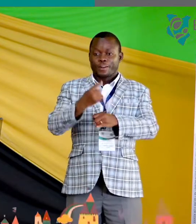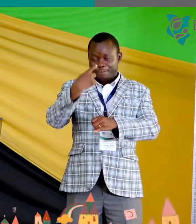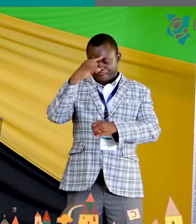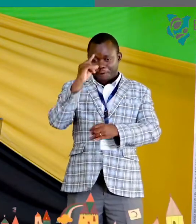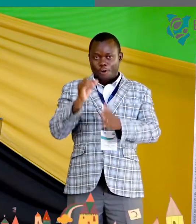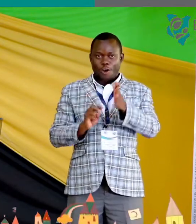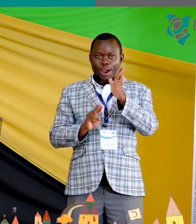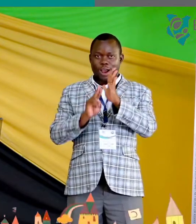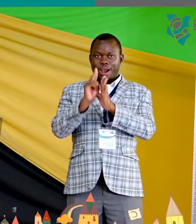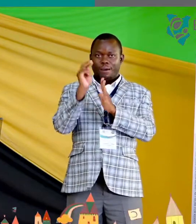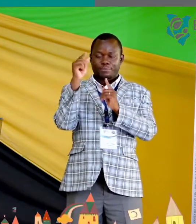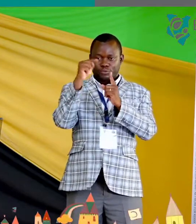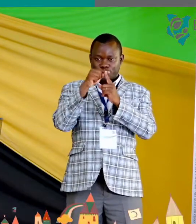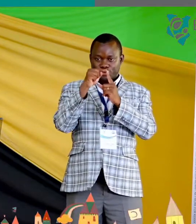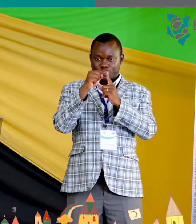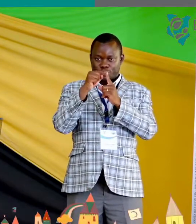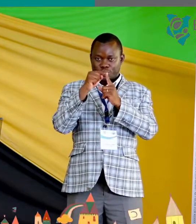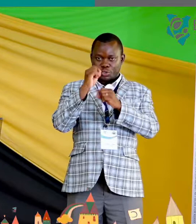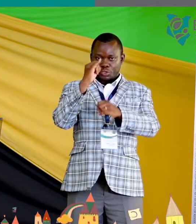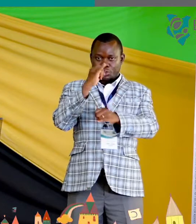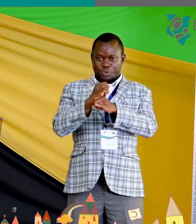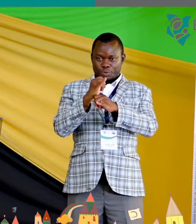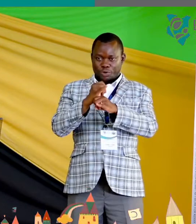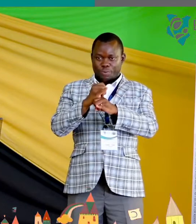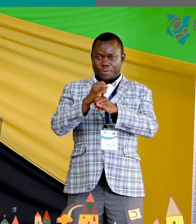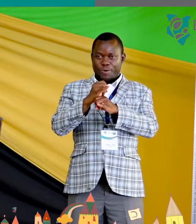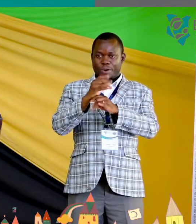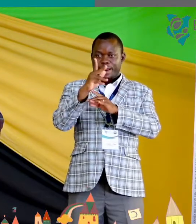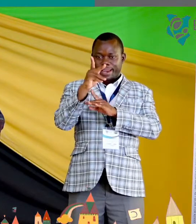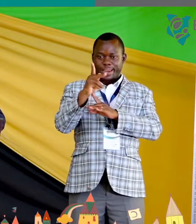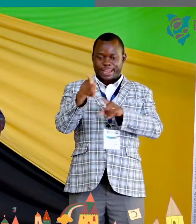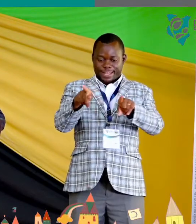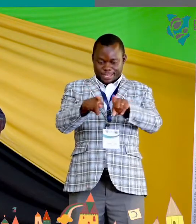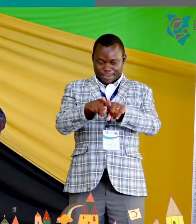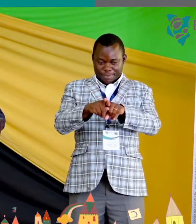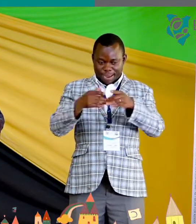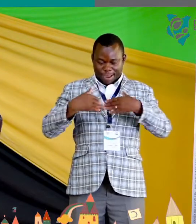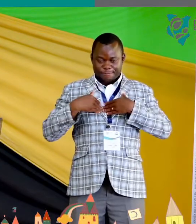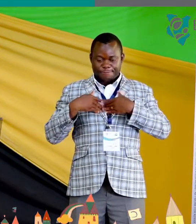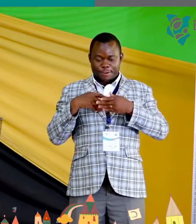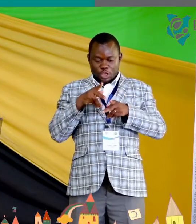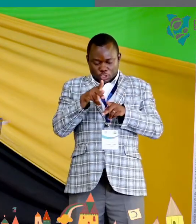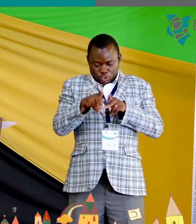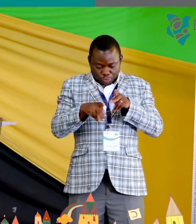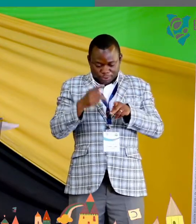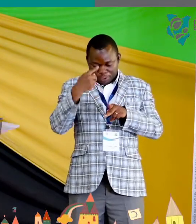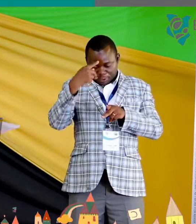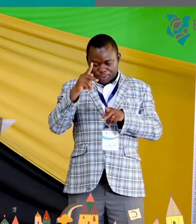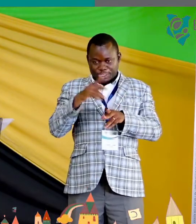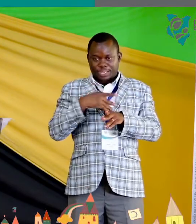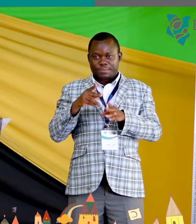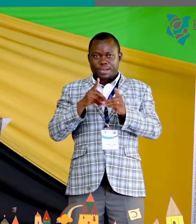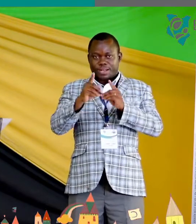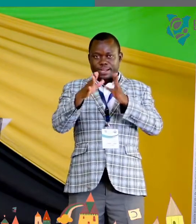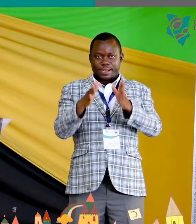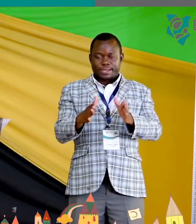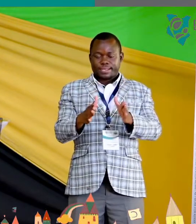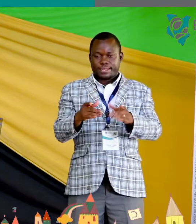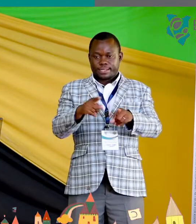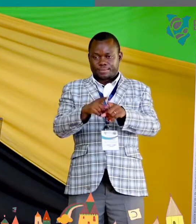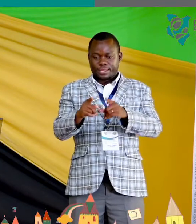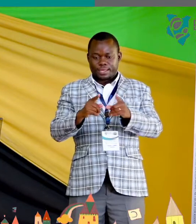sub-county education officers to oversee the supervision of ECD programs with one director acting